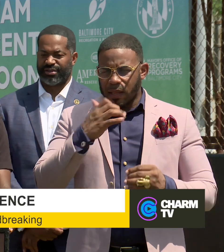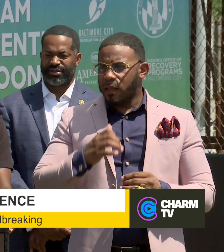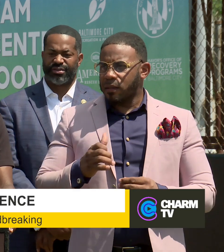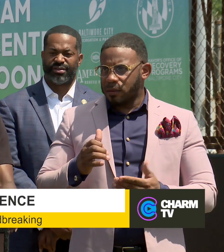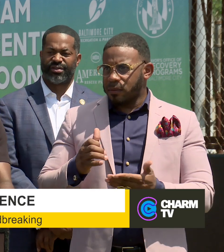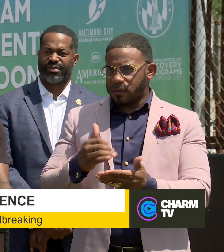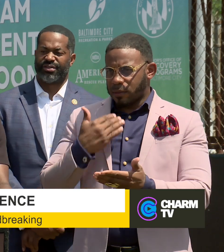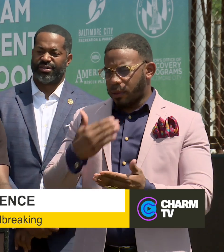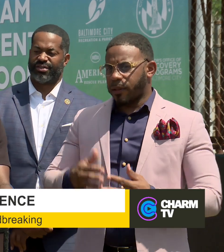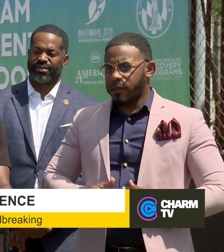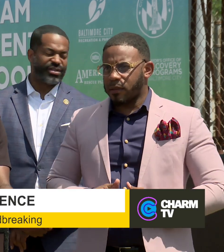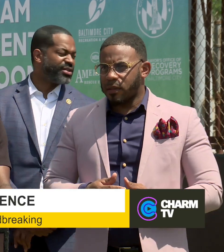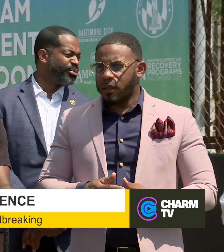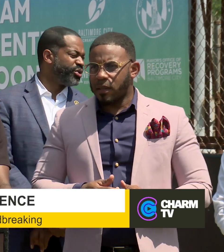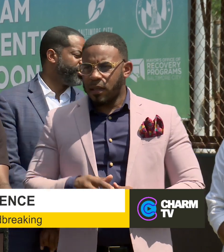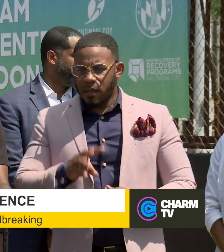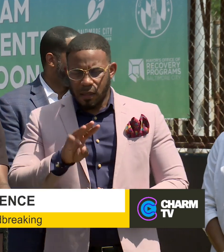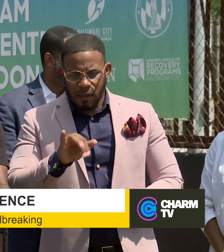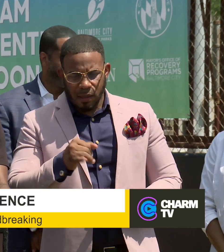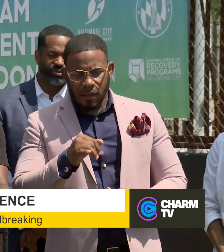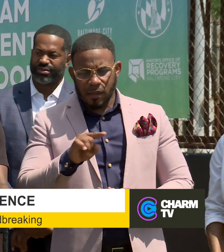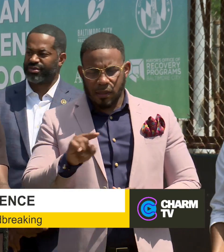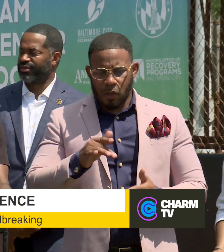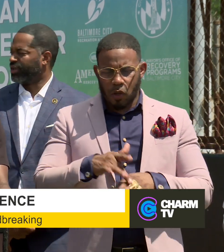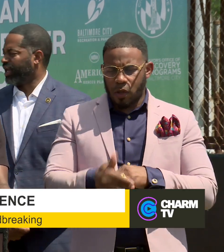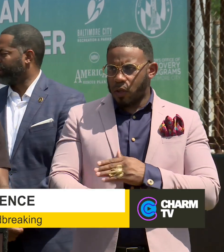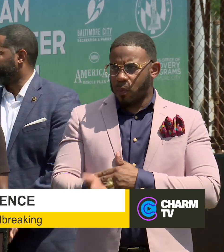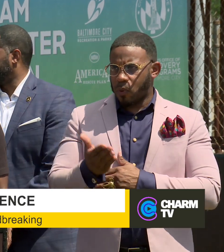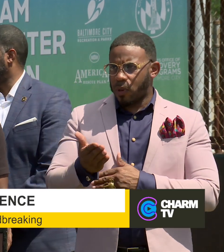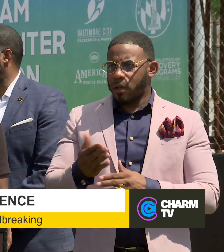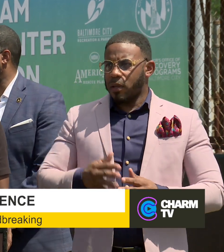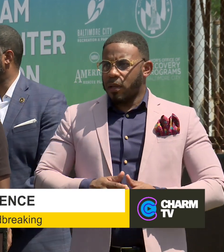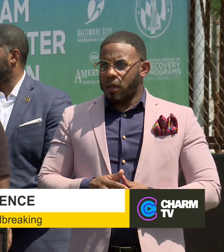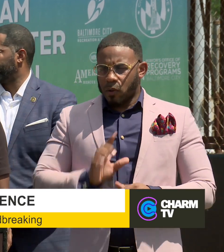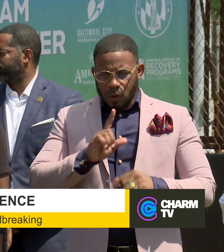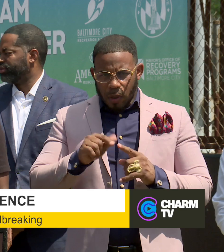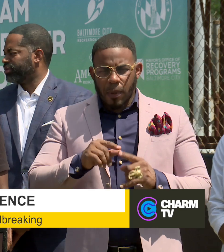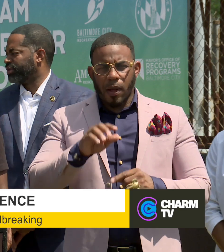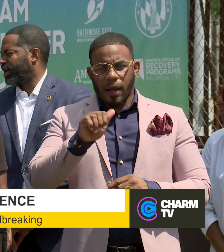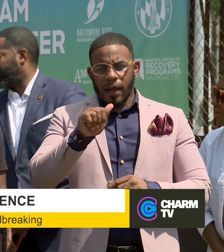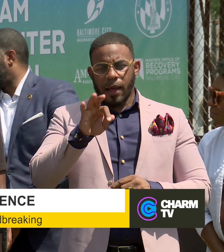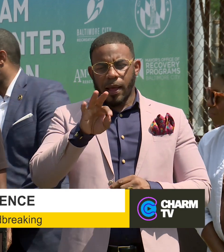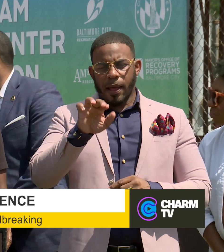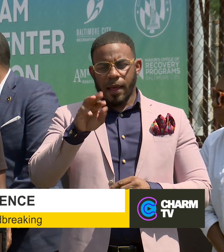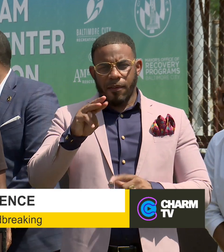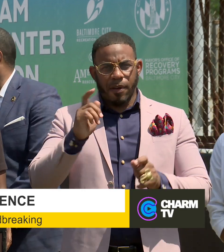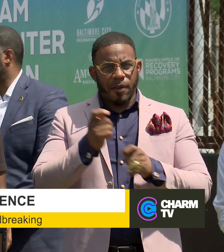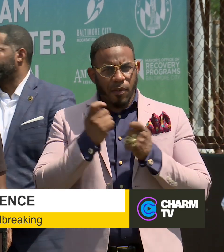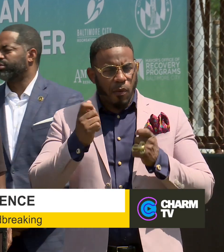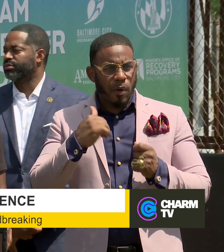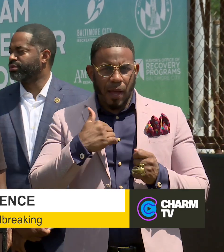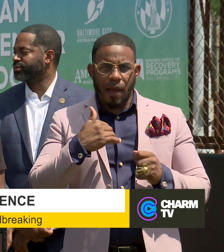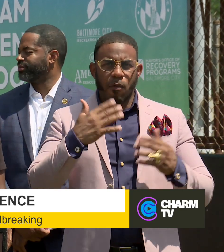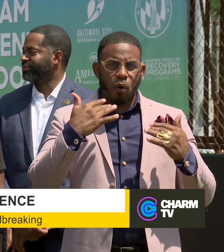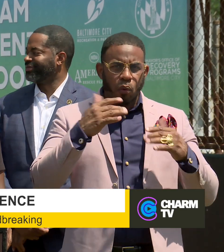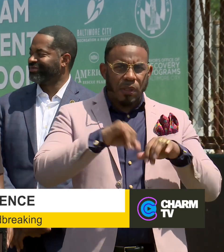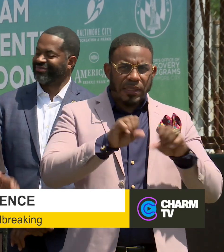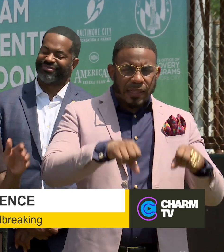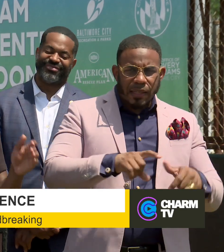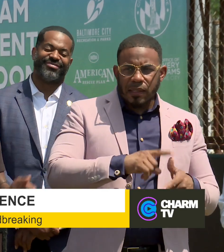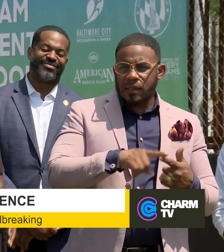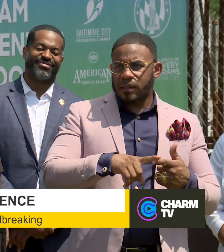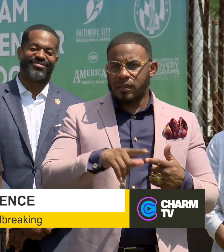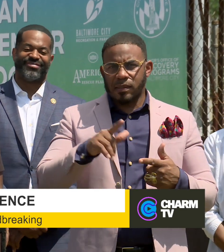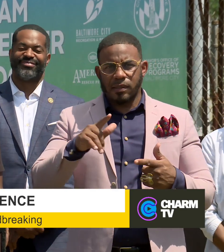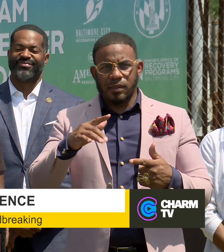So I was at WJZ early this morning. Media Park for AFRAM. We talked about this. So we're gonna have cooling stations,